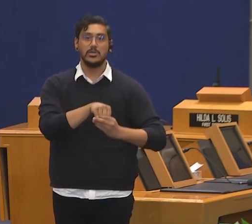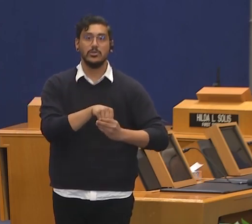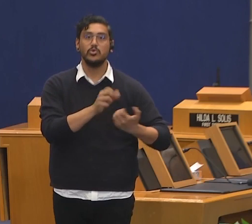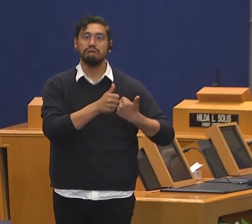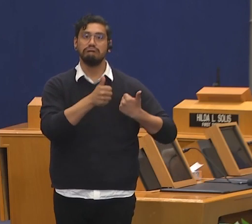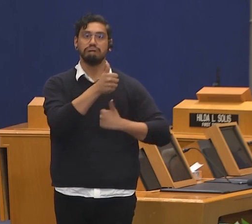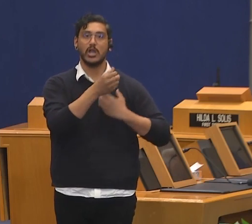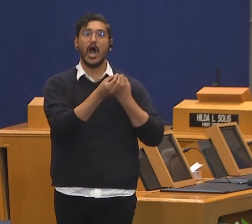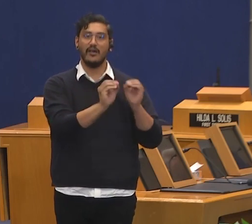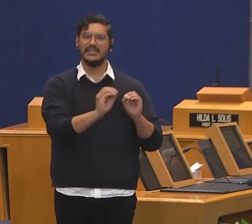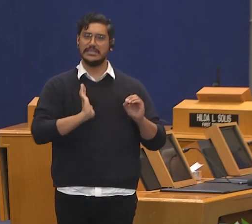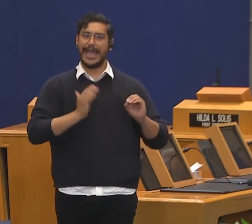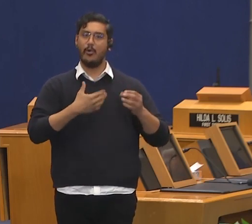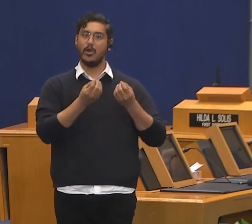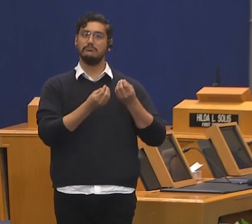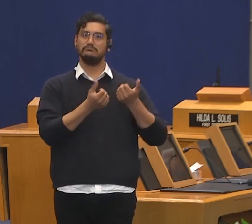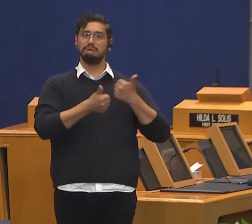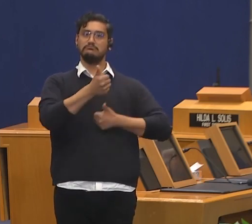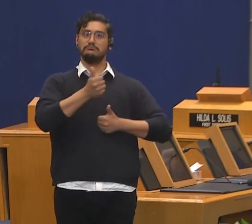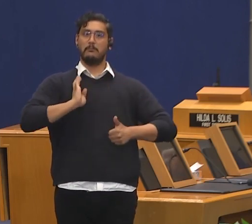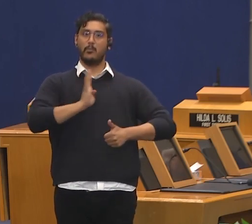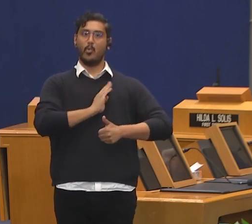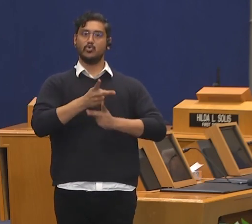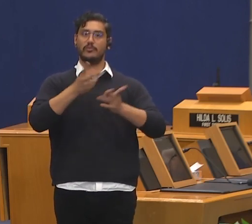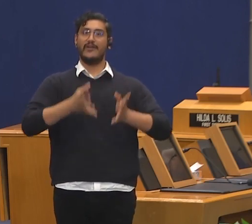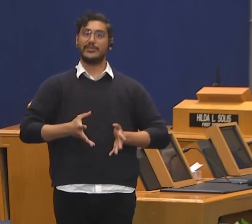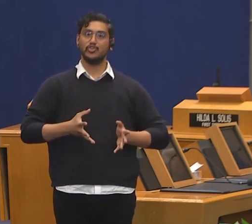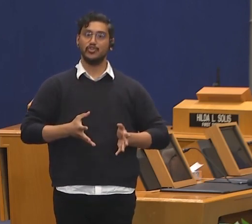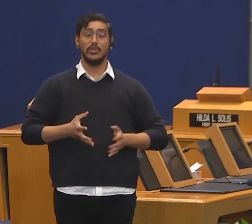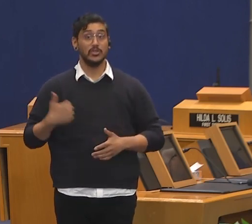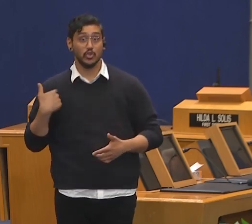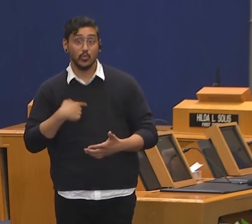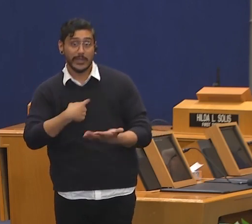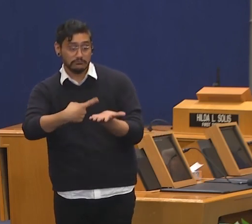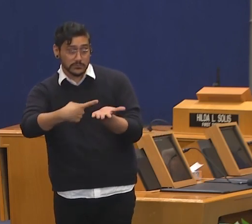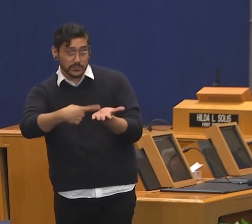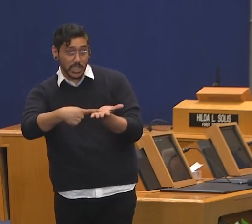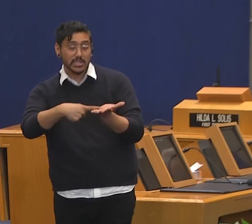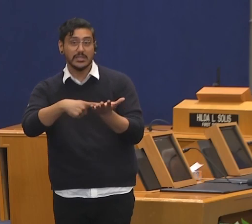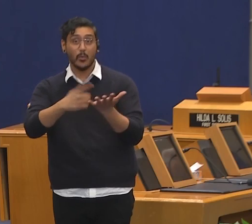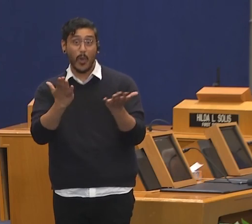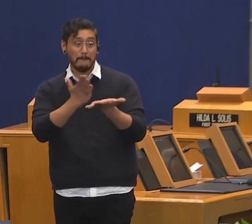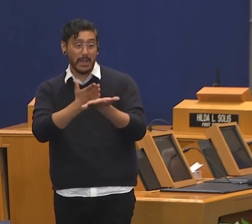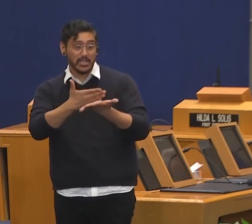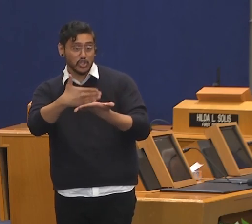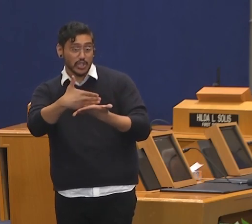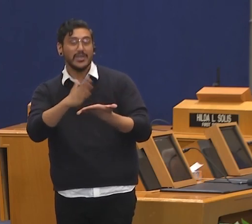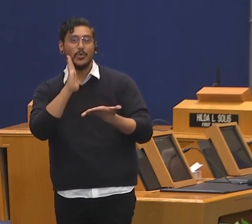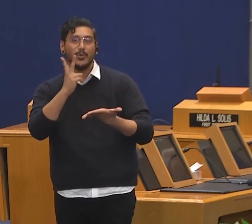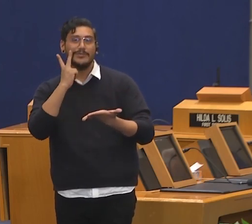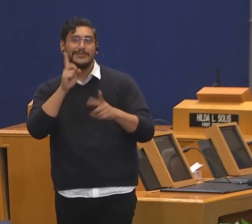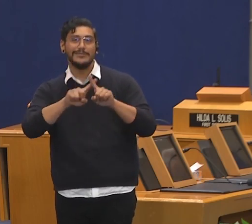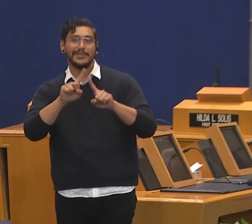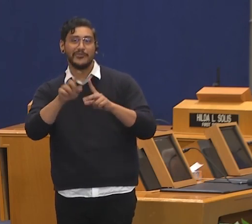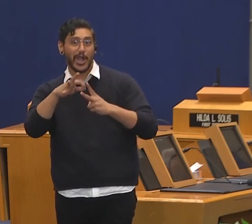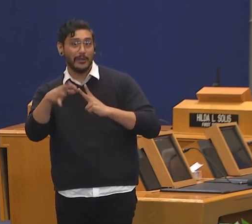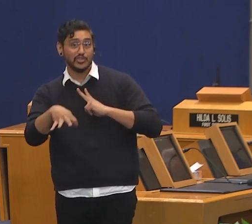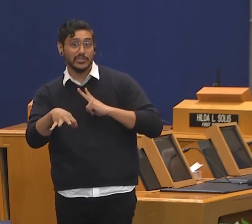of Supervisors falls under it. And so as we discuss the budget, we are going to look at all options. Our first priority is not to